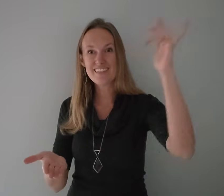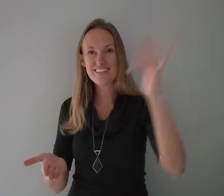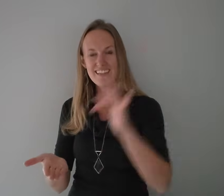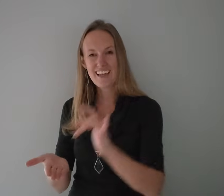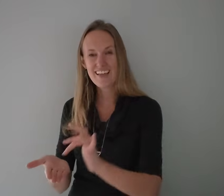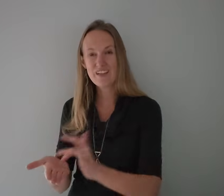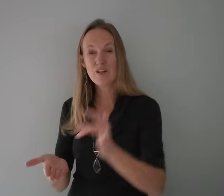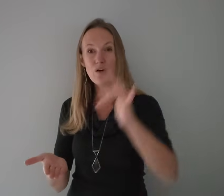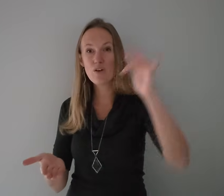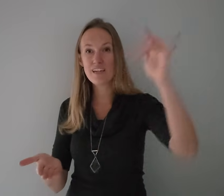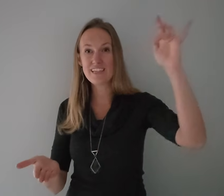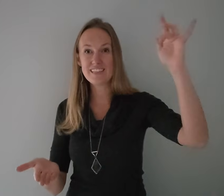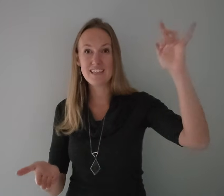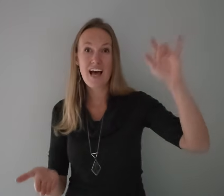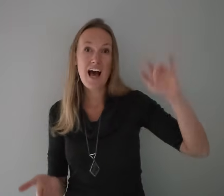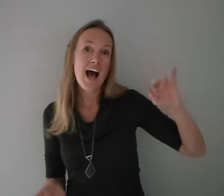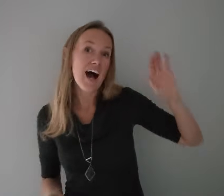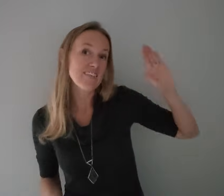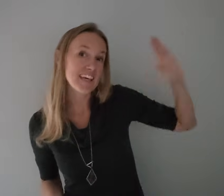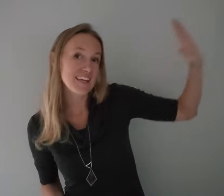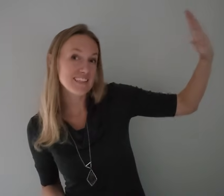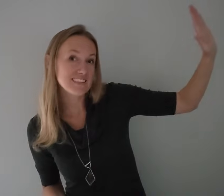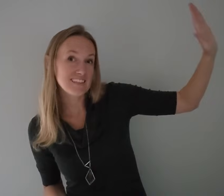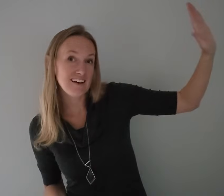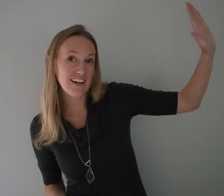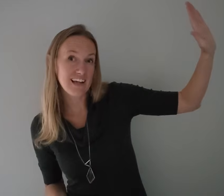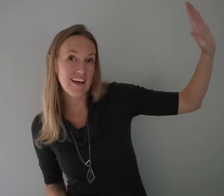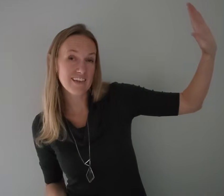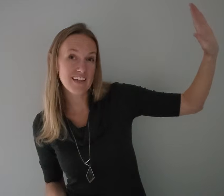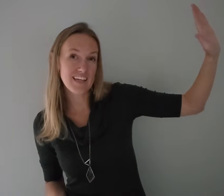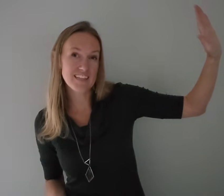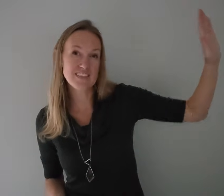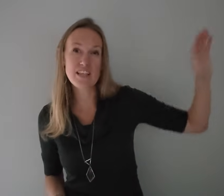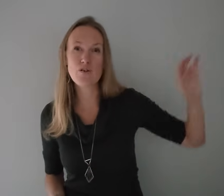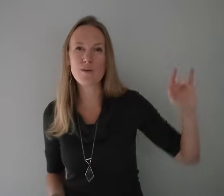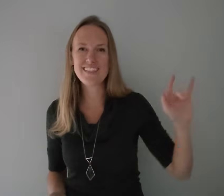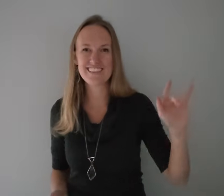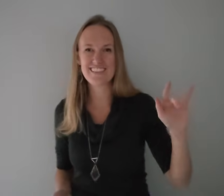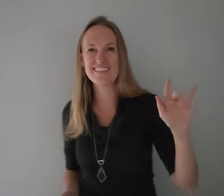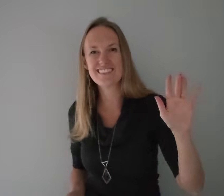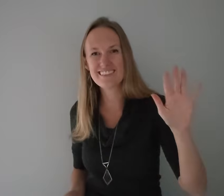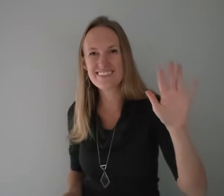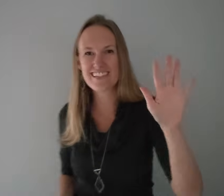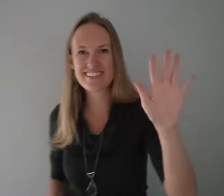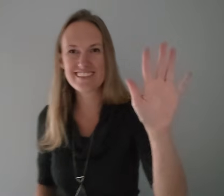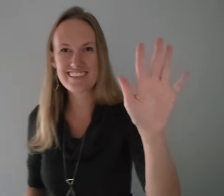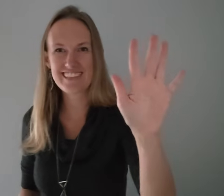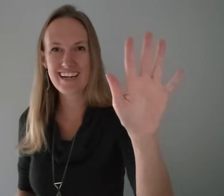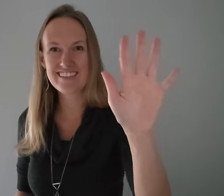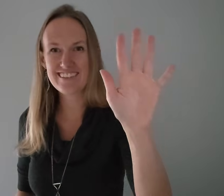Glories, okay? The glories of his, God in heaven, his, and then righteousness. This is a really interesting sign. So you take